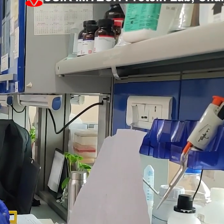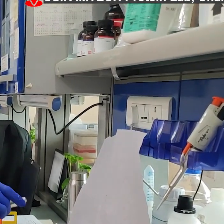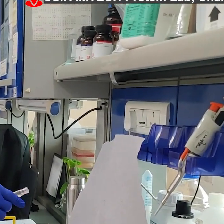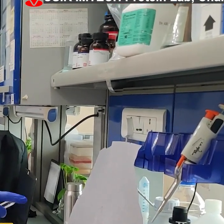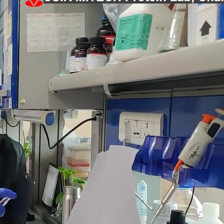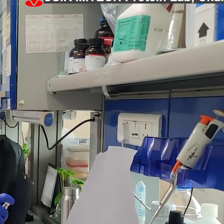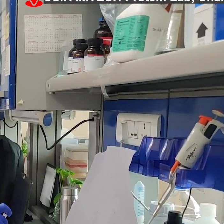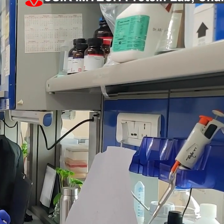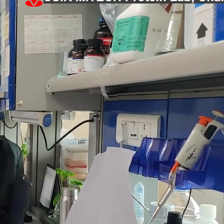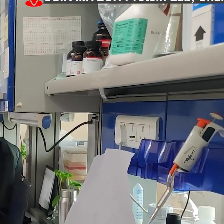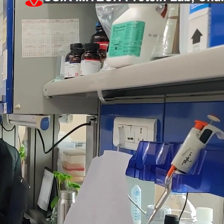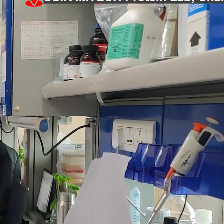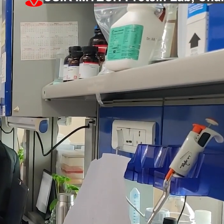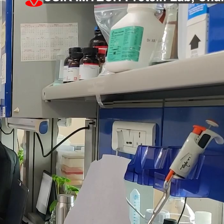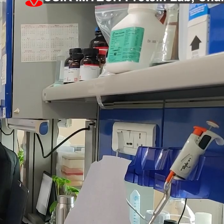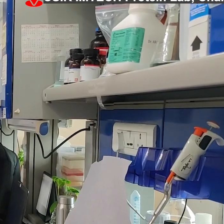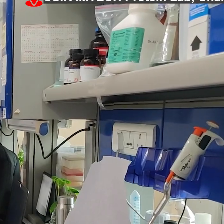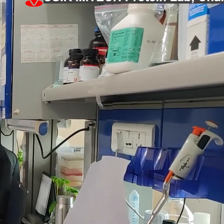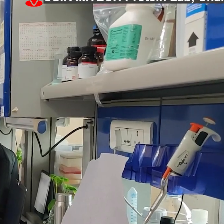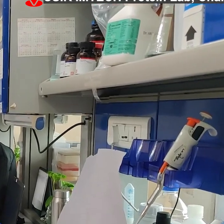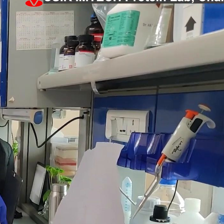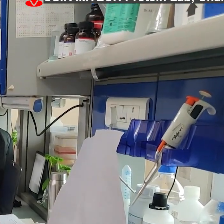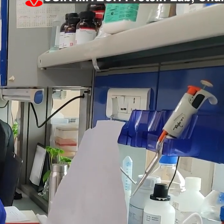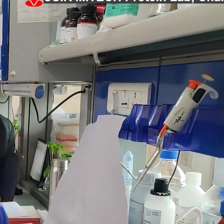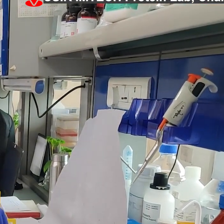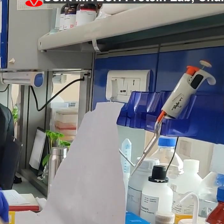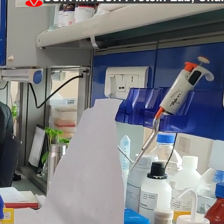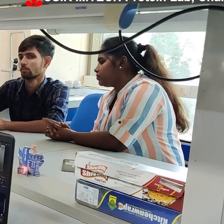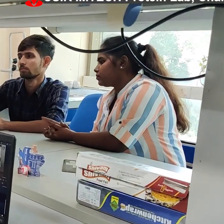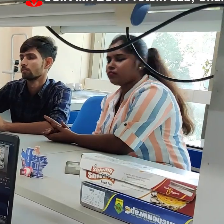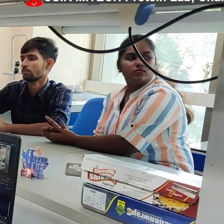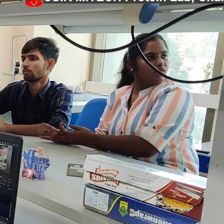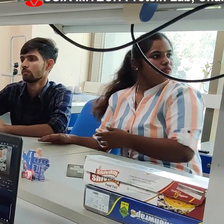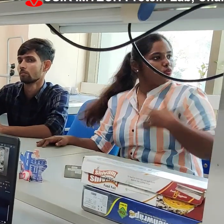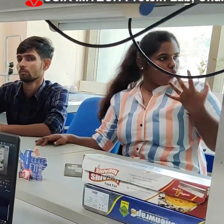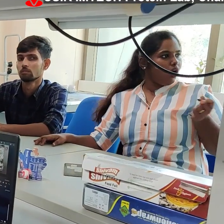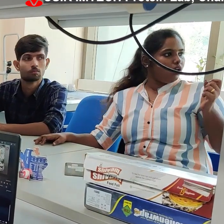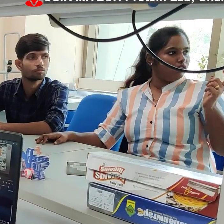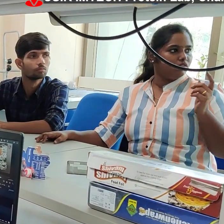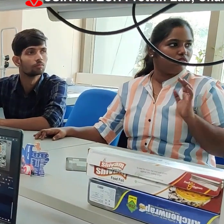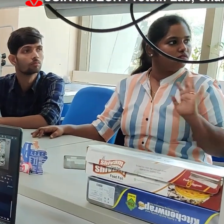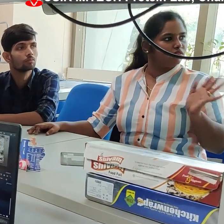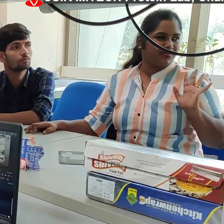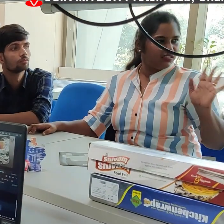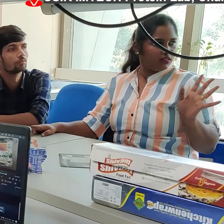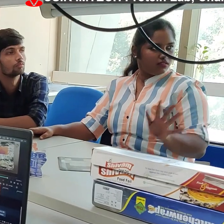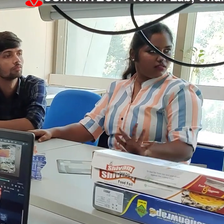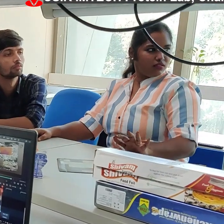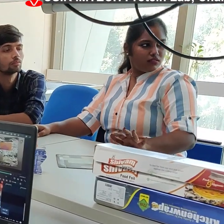of conical flasks, petri dishes, and test tubes. Amidst the silent hustle of the laboratory, however, a